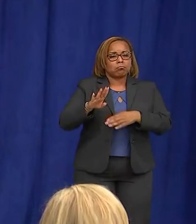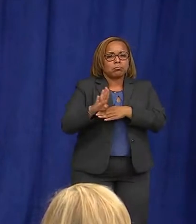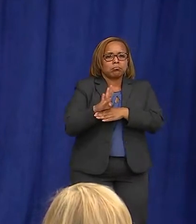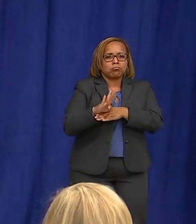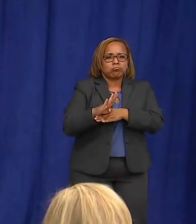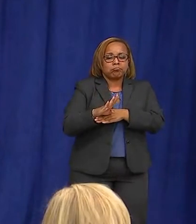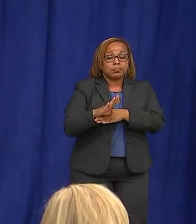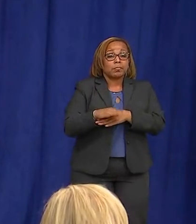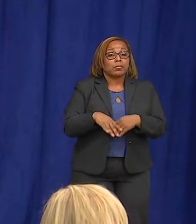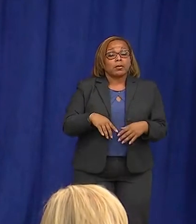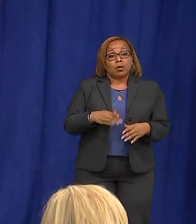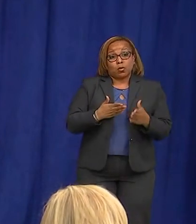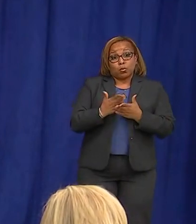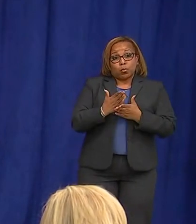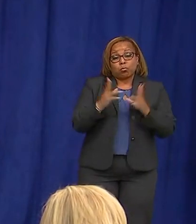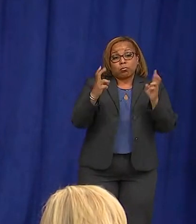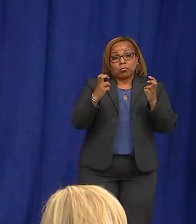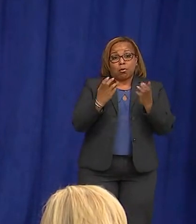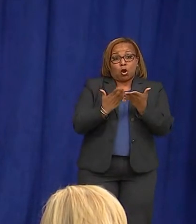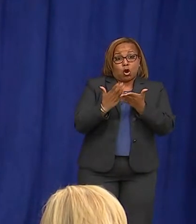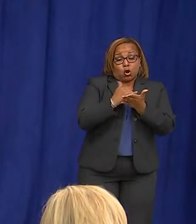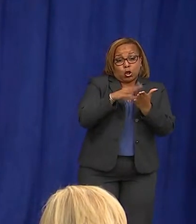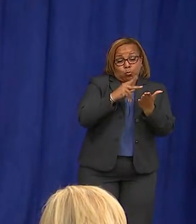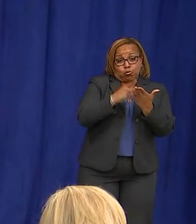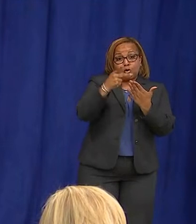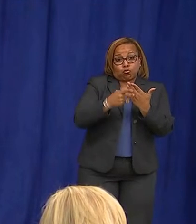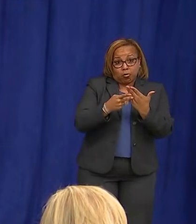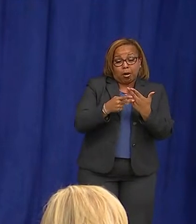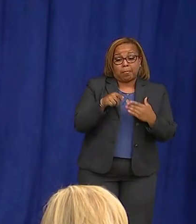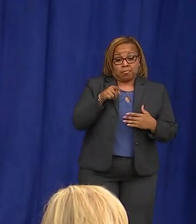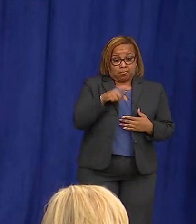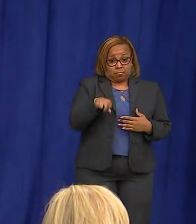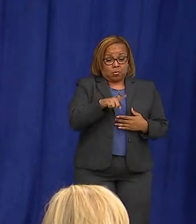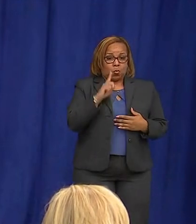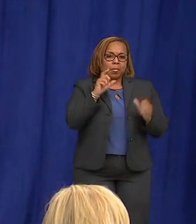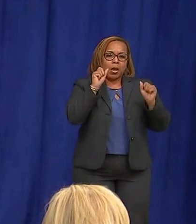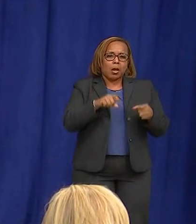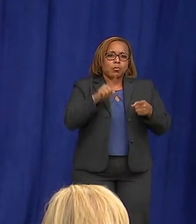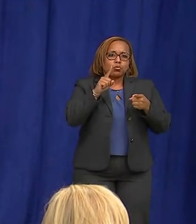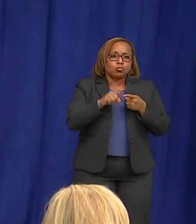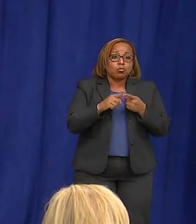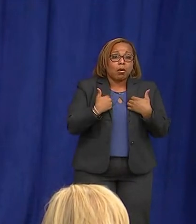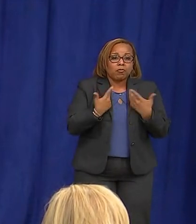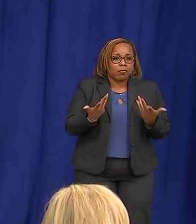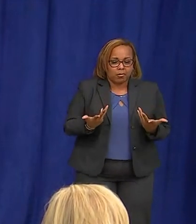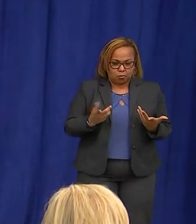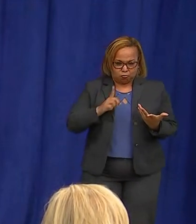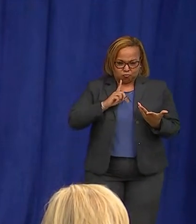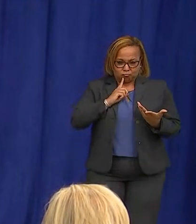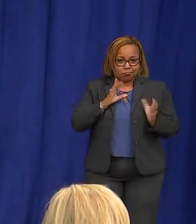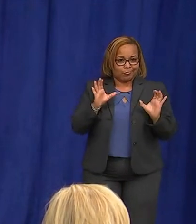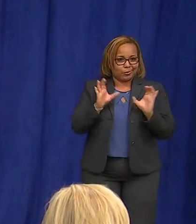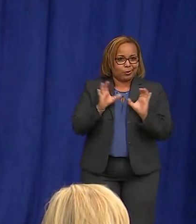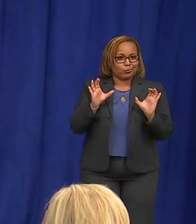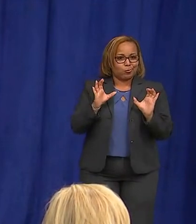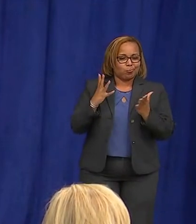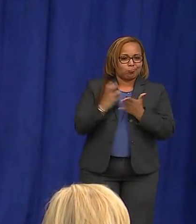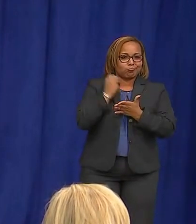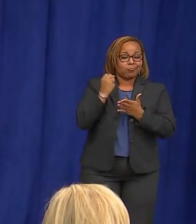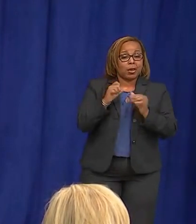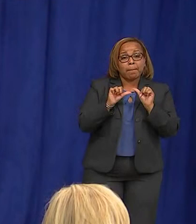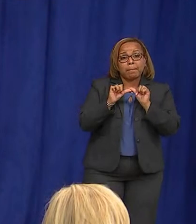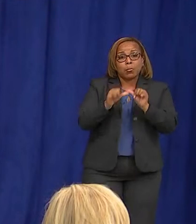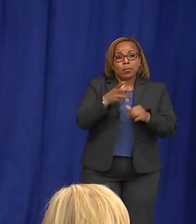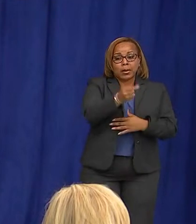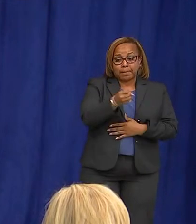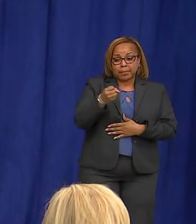institutions. Through the Earn and Learn program, participating contact tracers will be able to gain market-driven credentials and